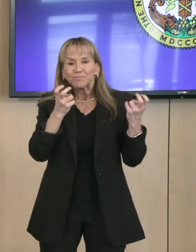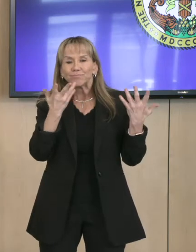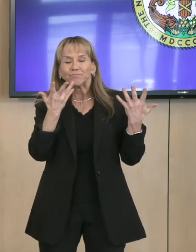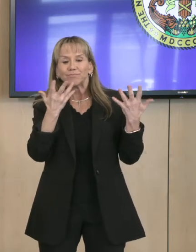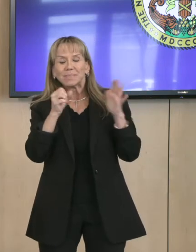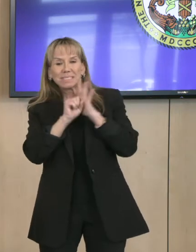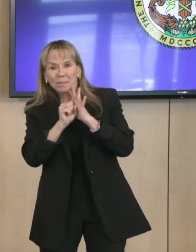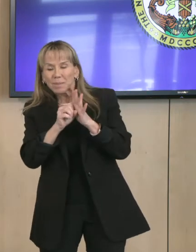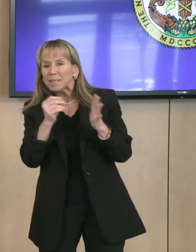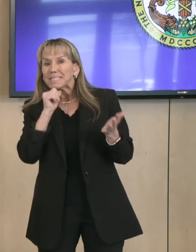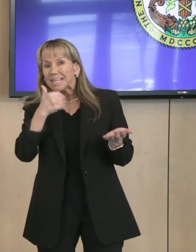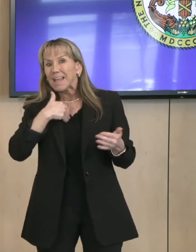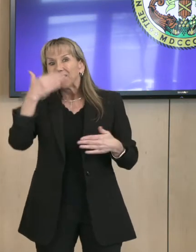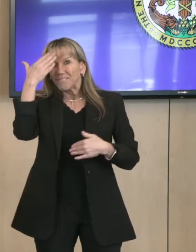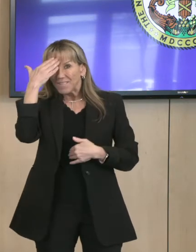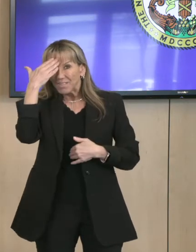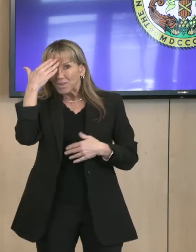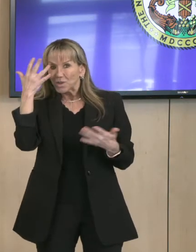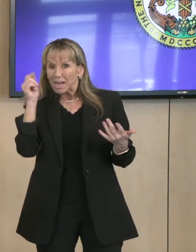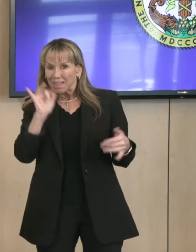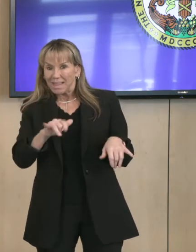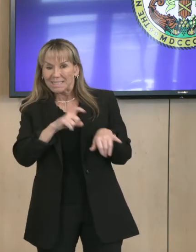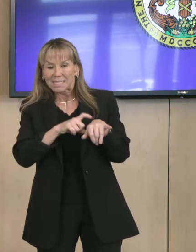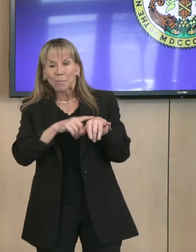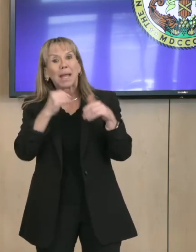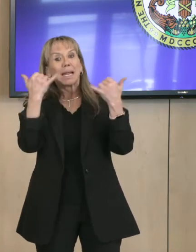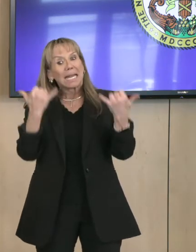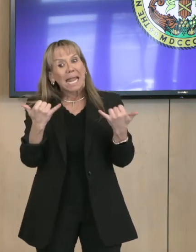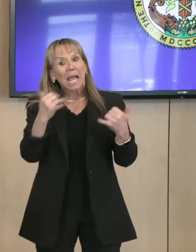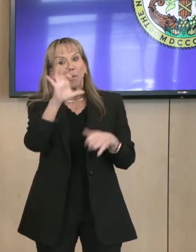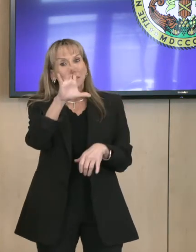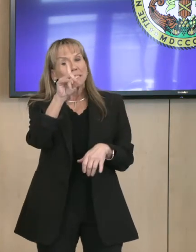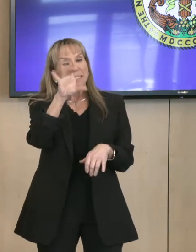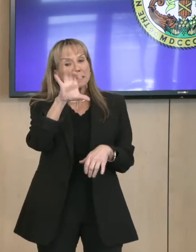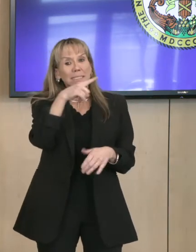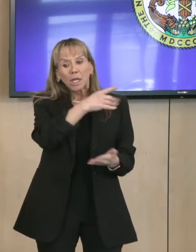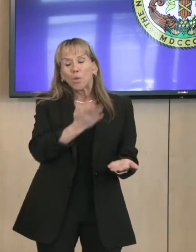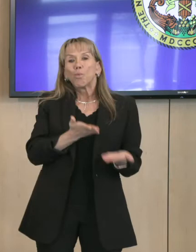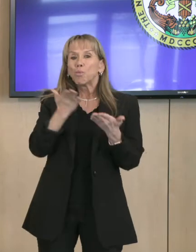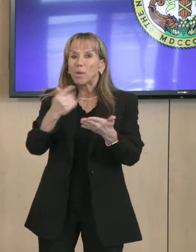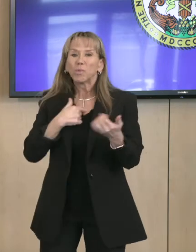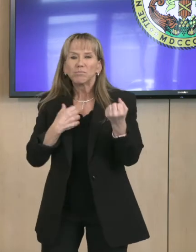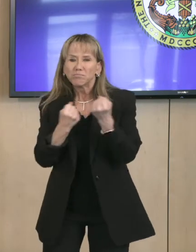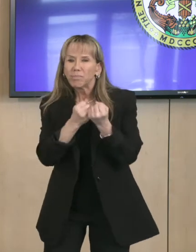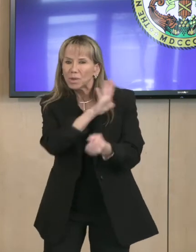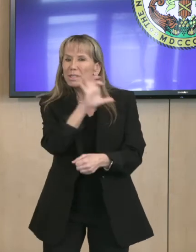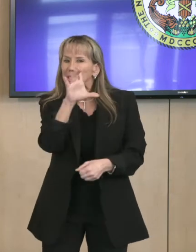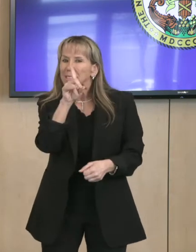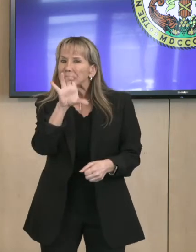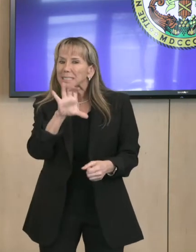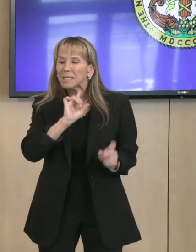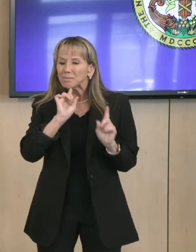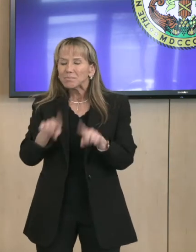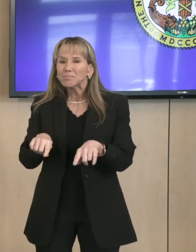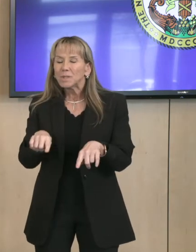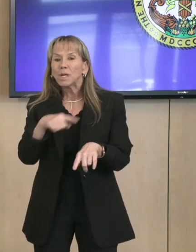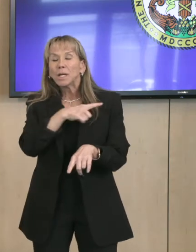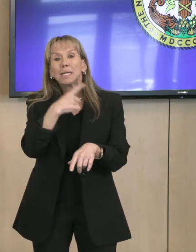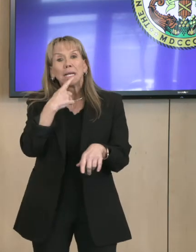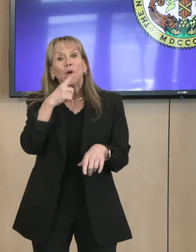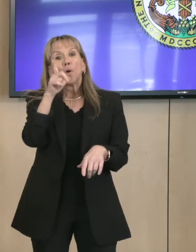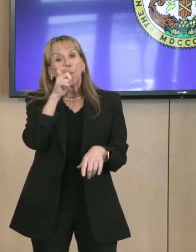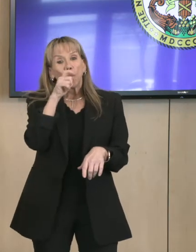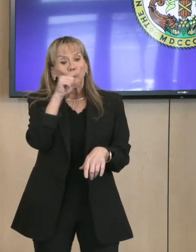fever. And the current CDC recommendation, which we endorse, is that individuals who